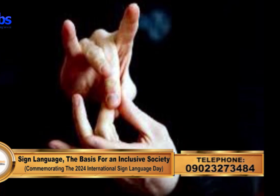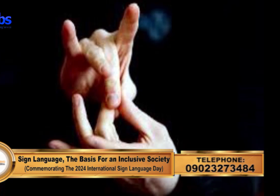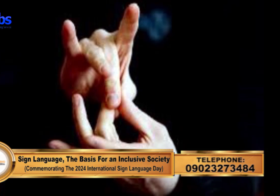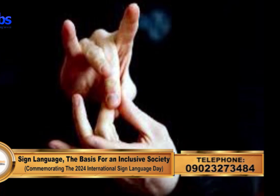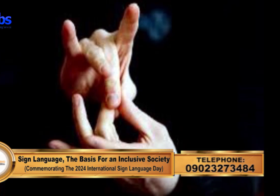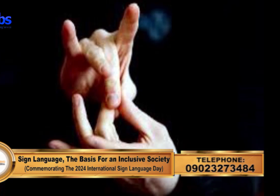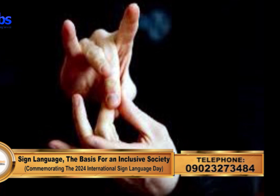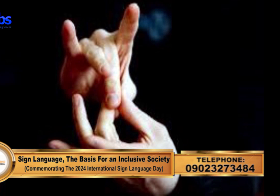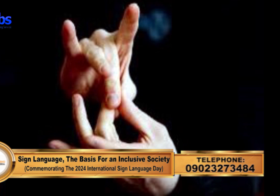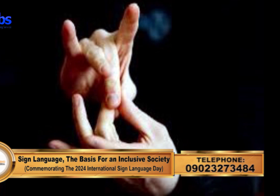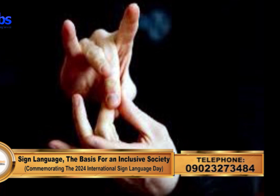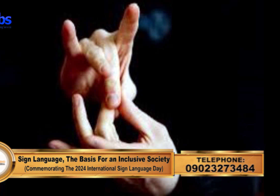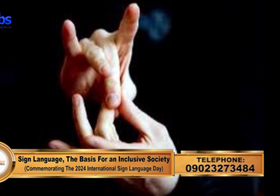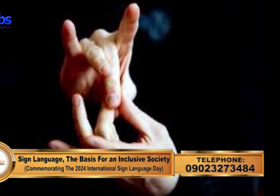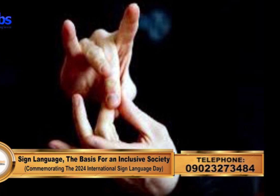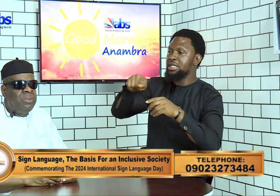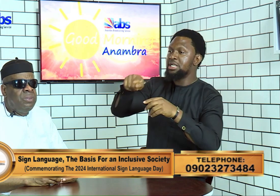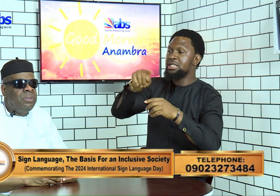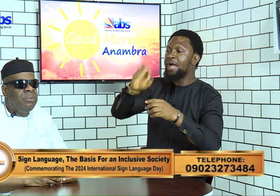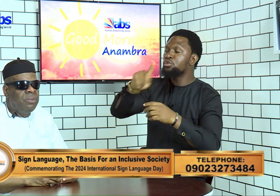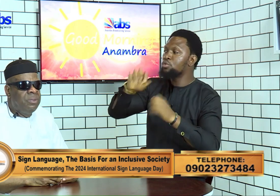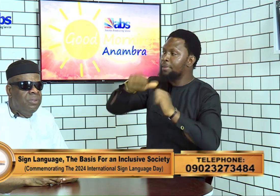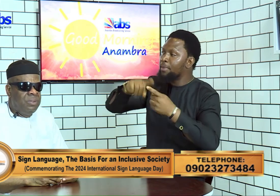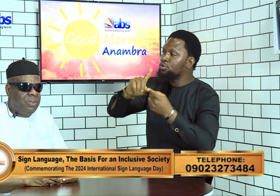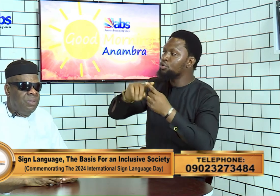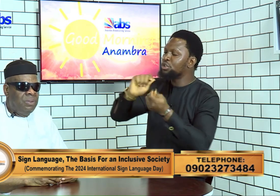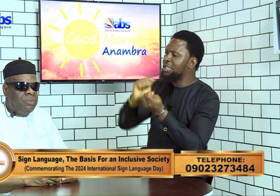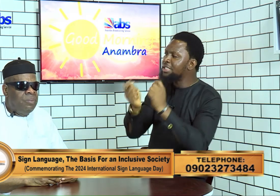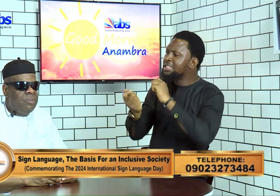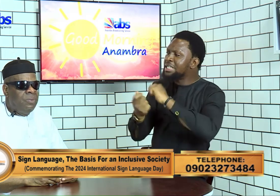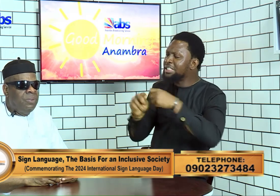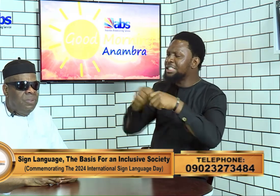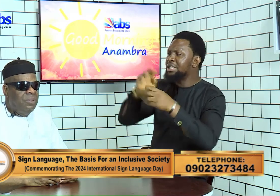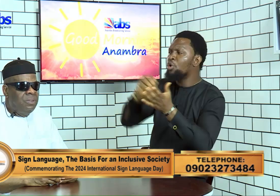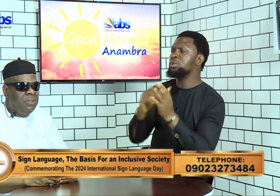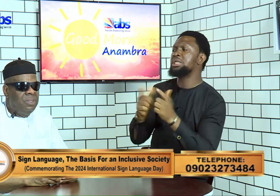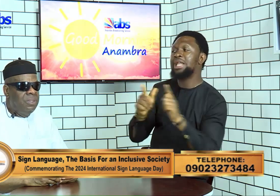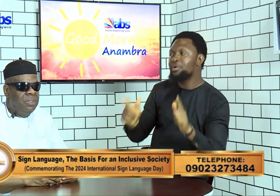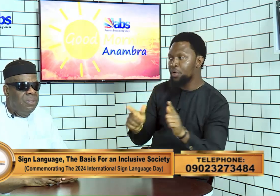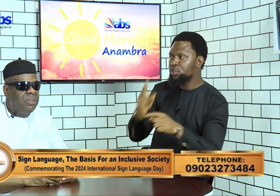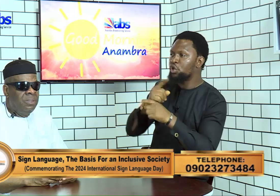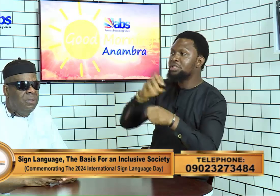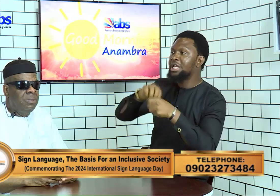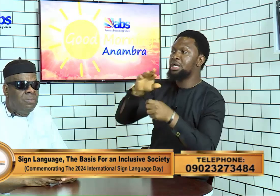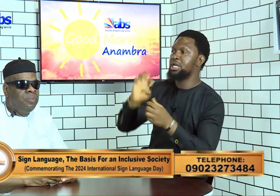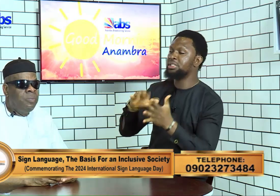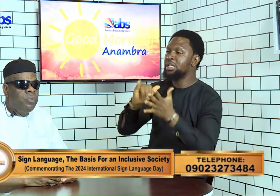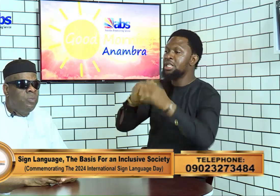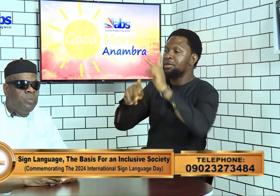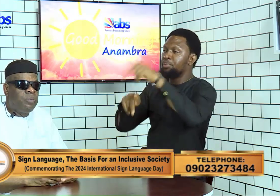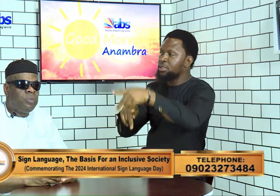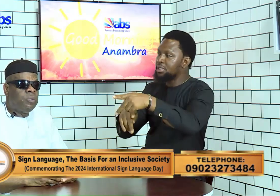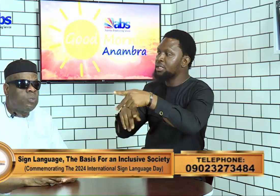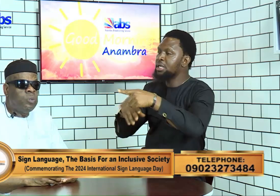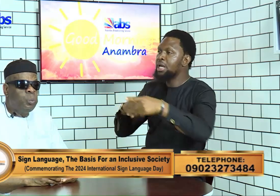a person is speaking in English, that tool can be able to translate in their own language, just in case